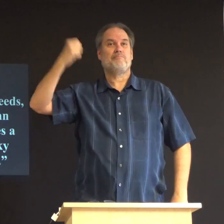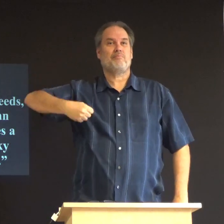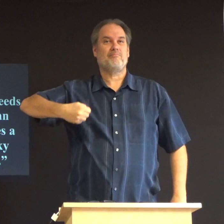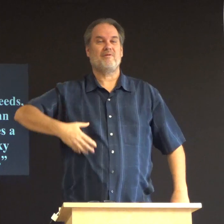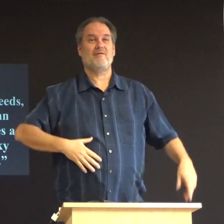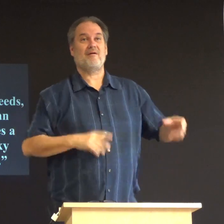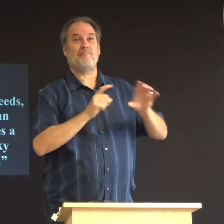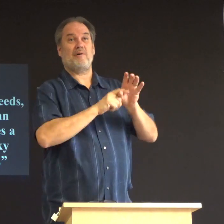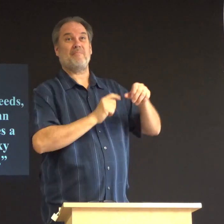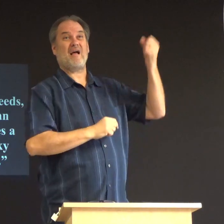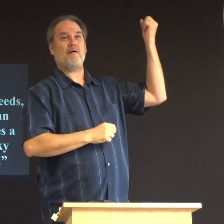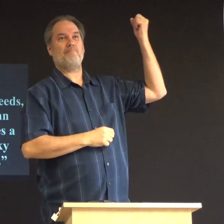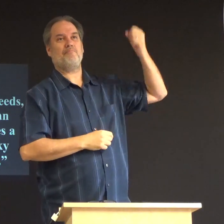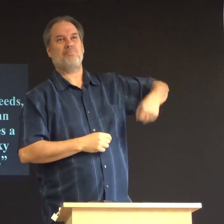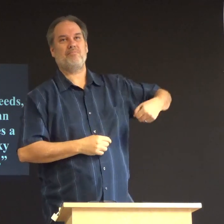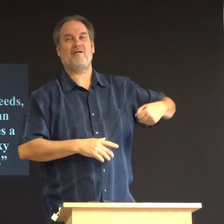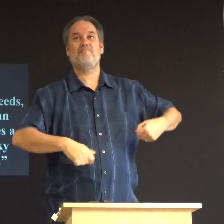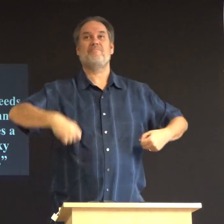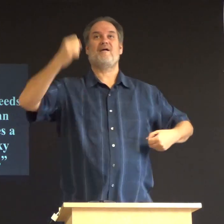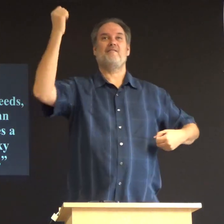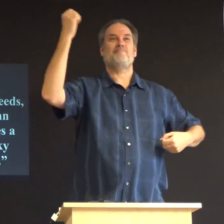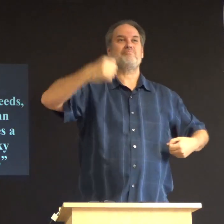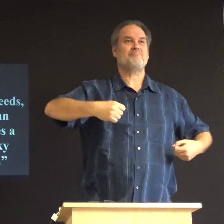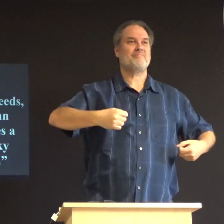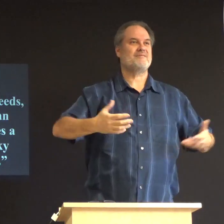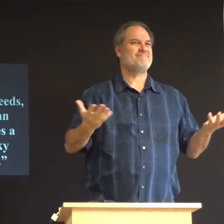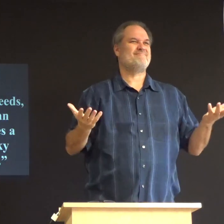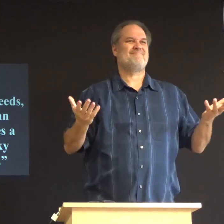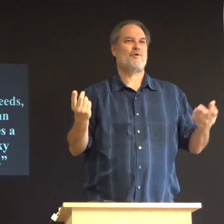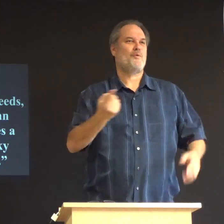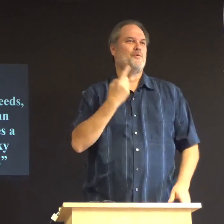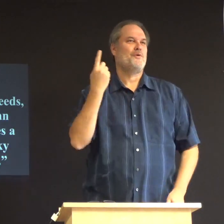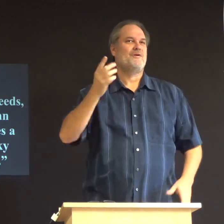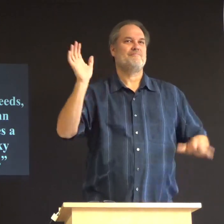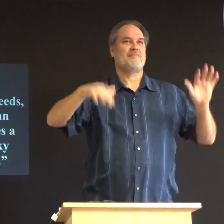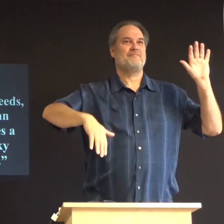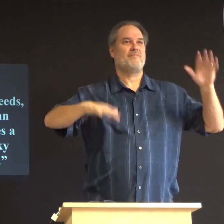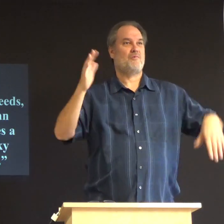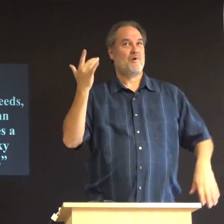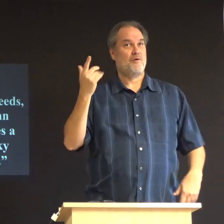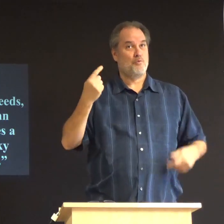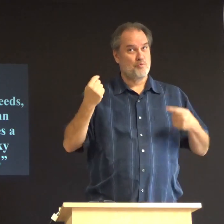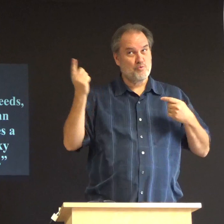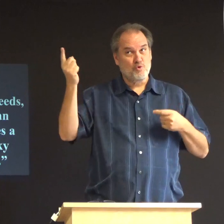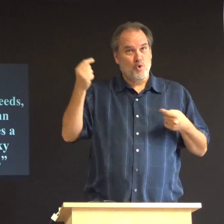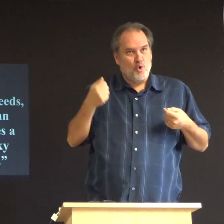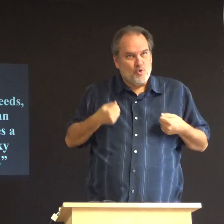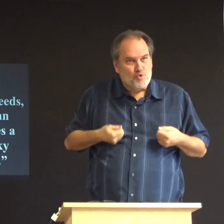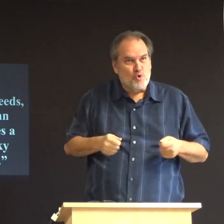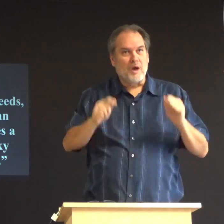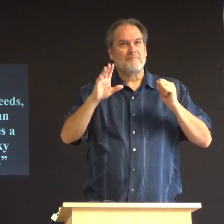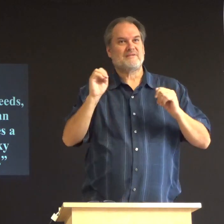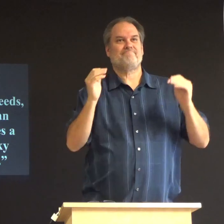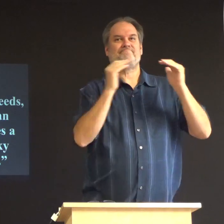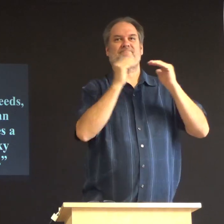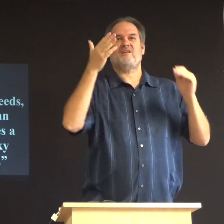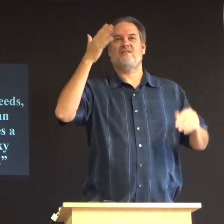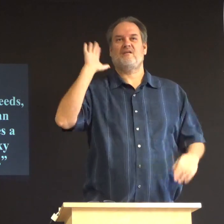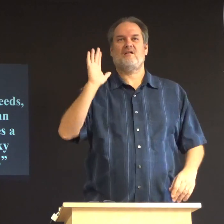steadfast. Even though governments come about, rise and fall, that's the way it is, because they're trying to